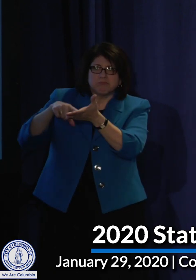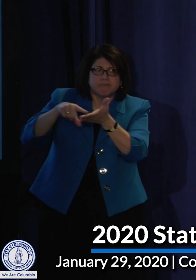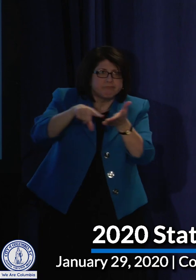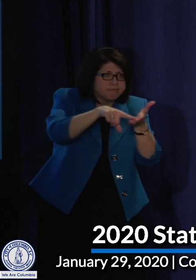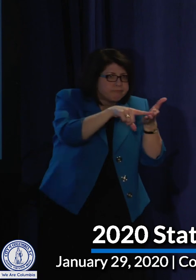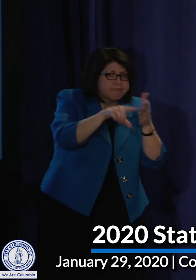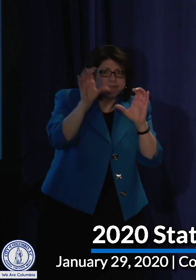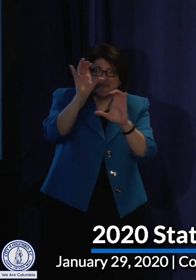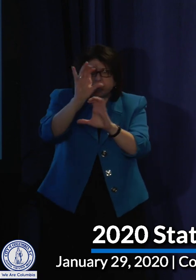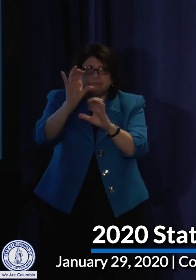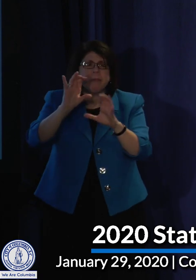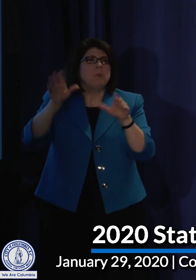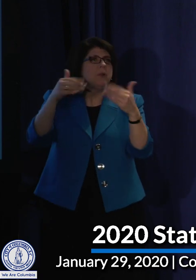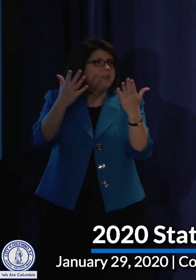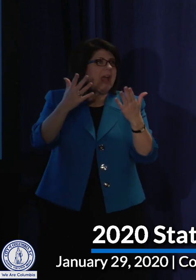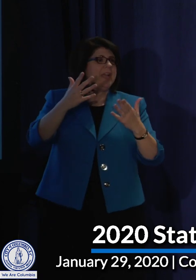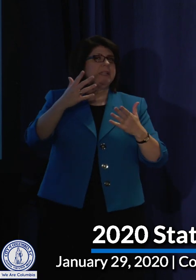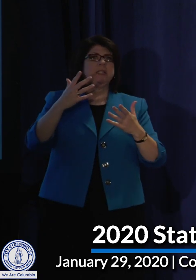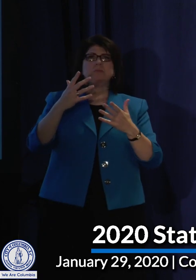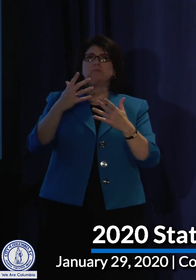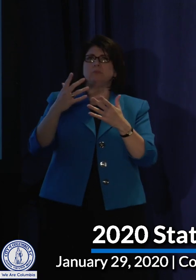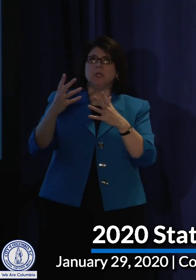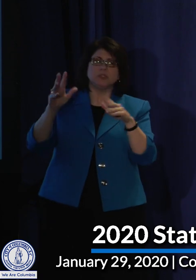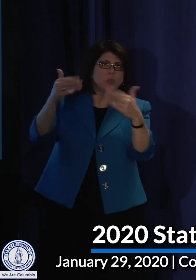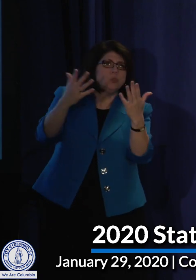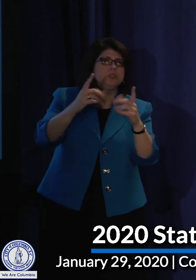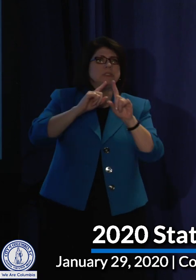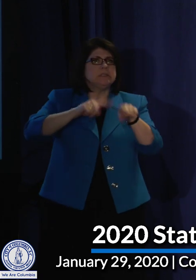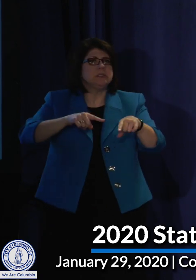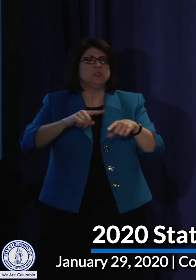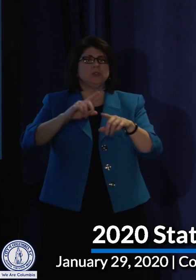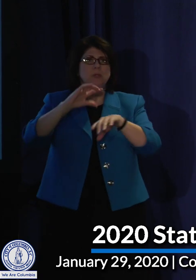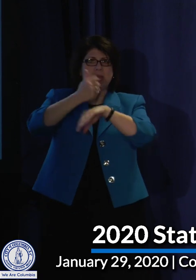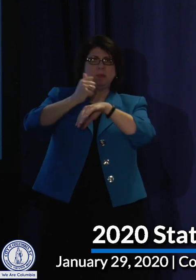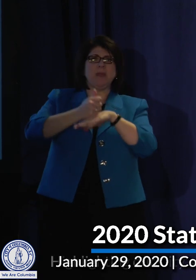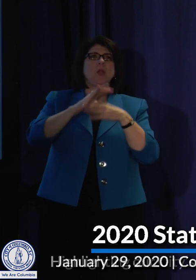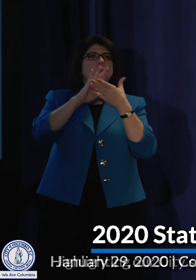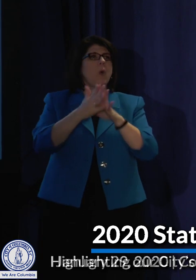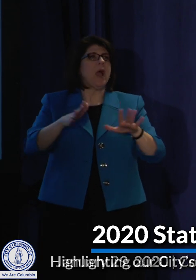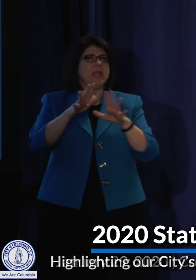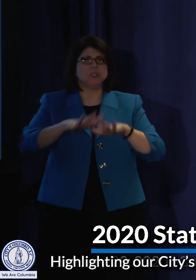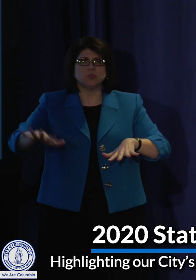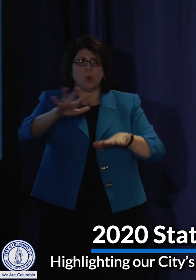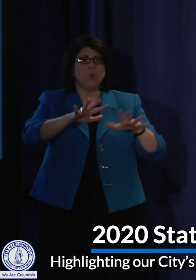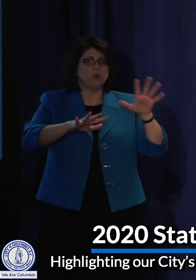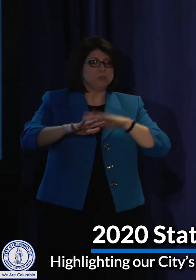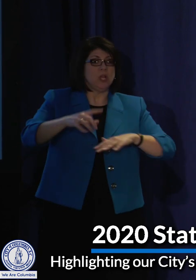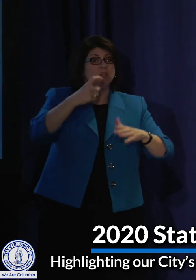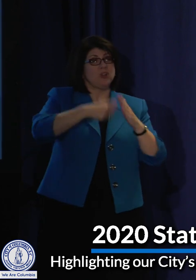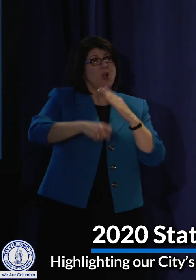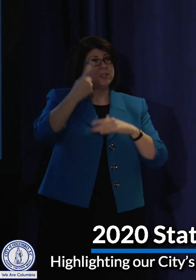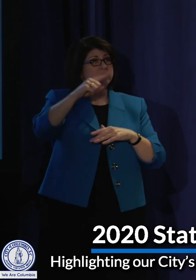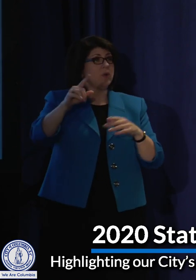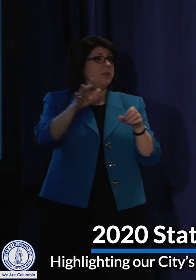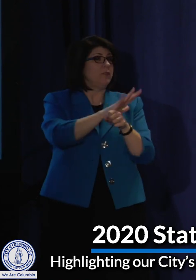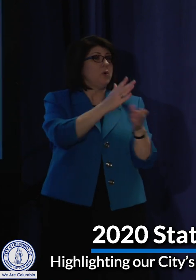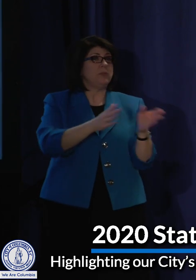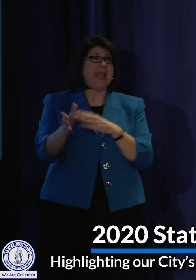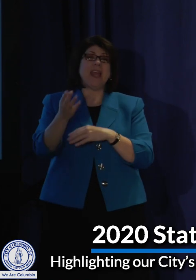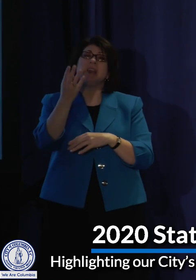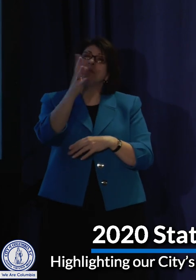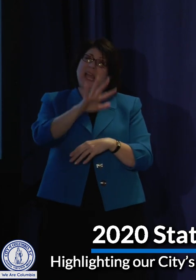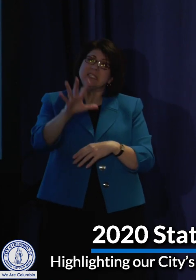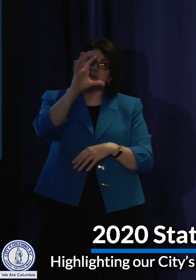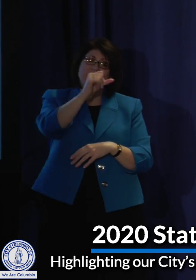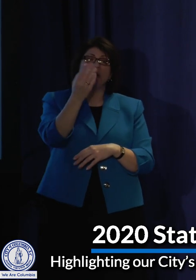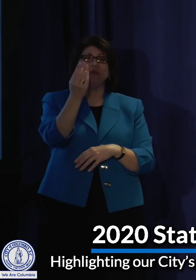Columbia, providing a recommendation for a phased approach to implementing quiet zones throughout the city. The cost of the full plan is estimated to be $14